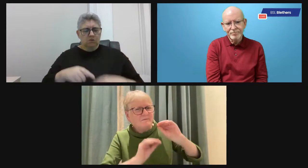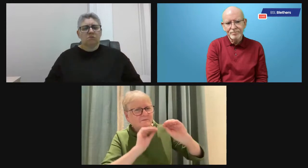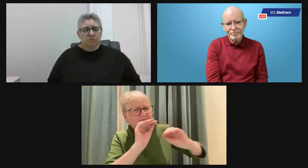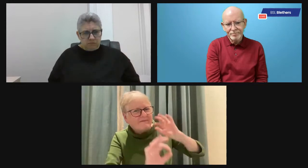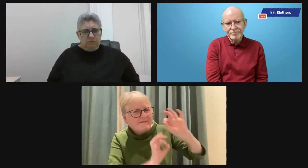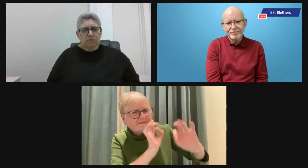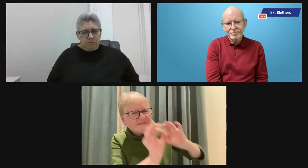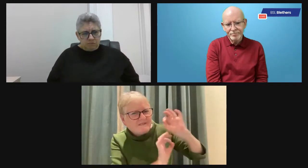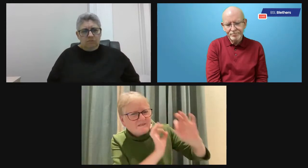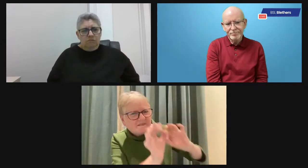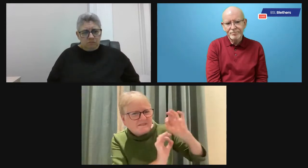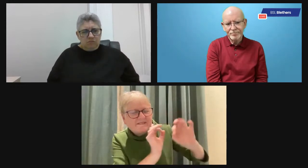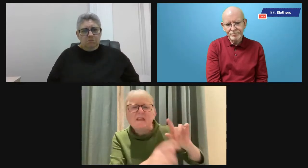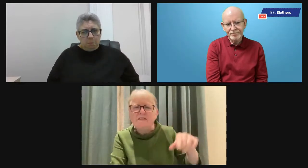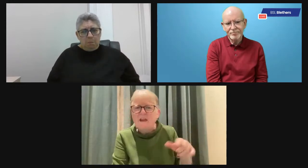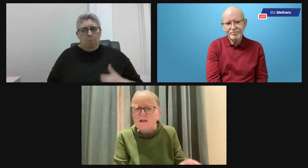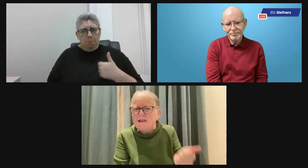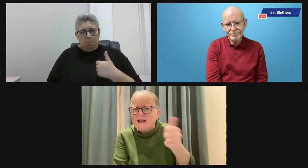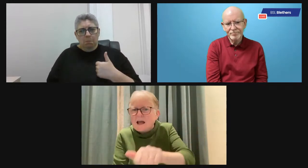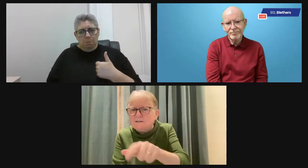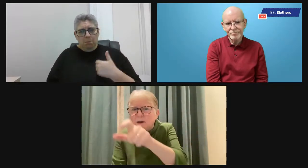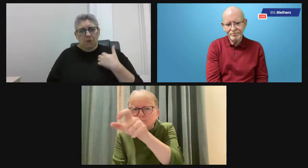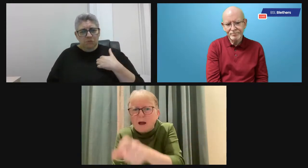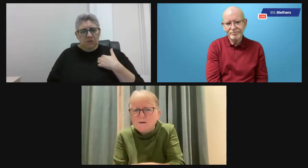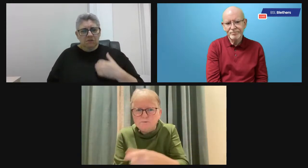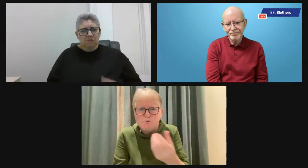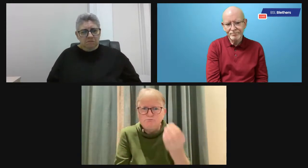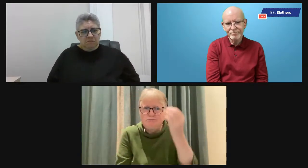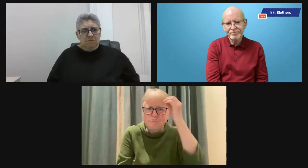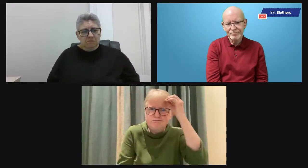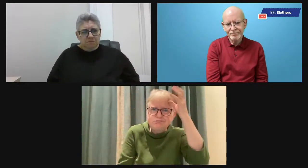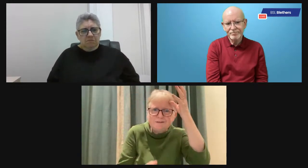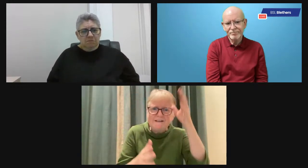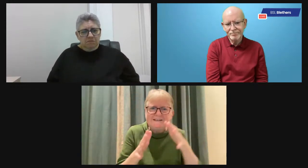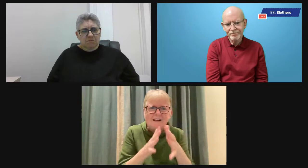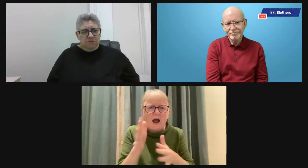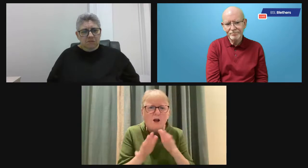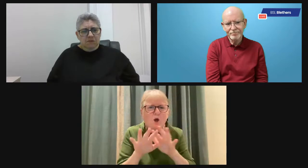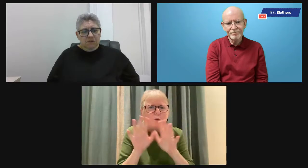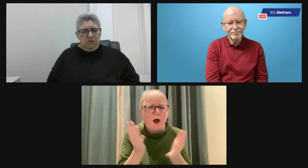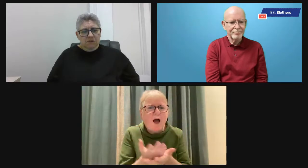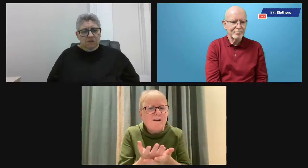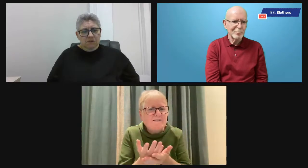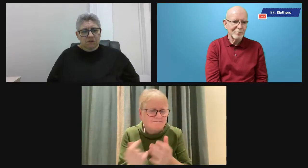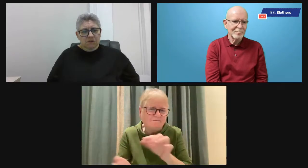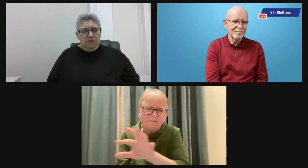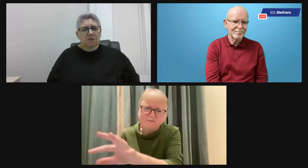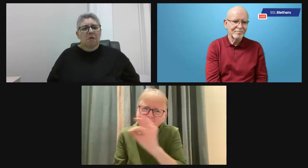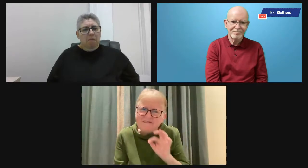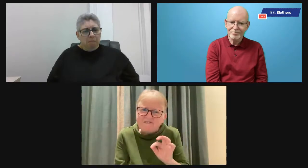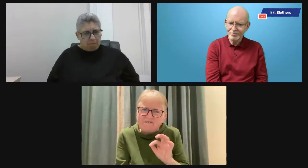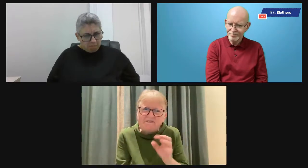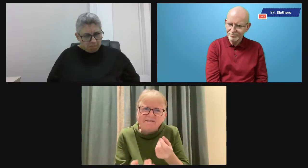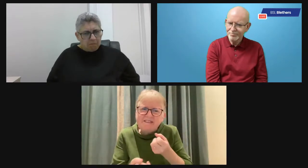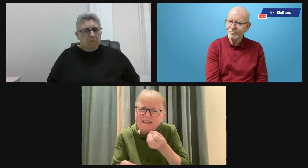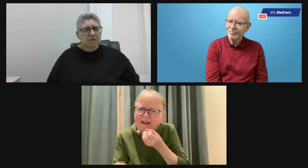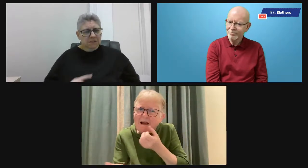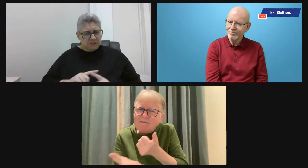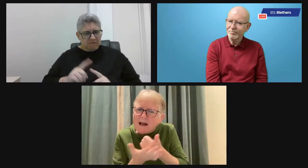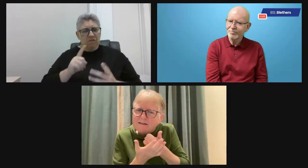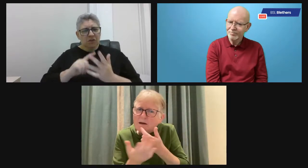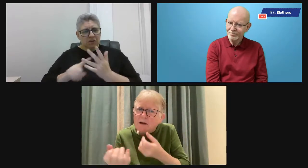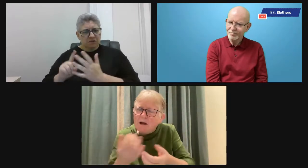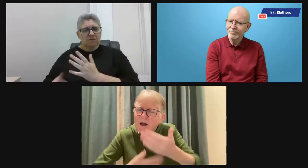come and talk to us all Okay. about the structure of it, and we can ask them questions. And then we might ask someone who is